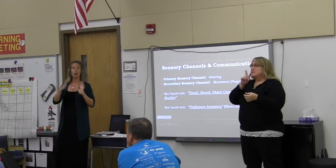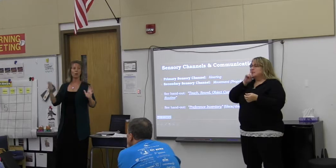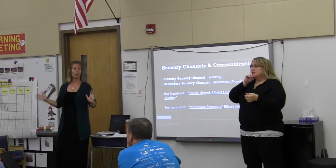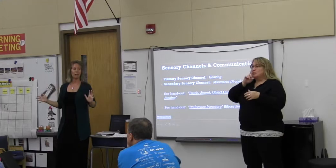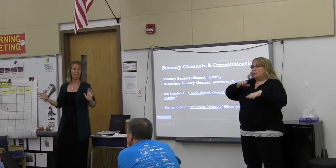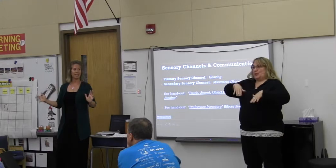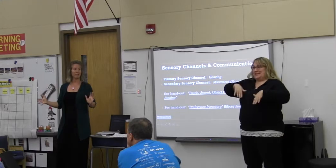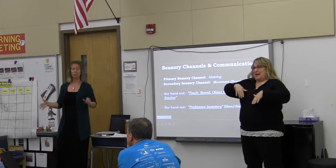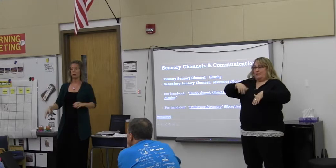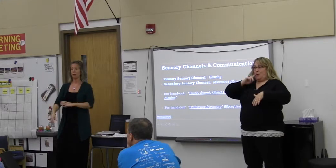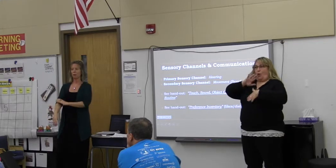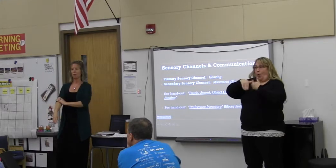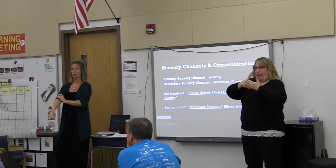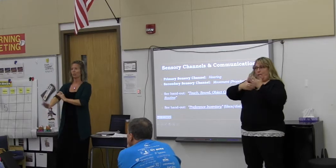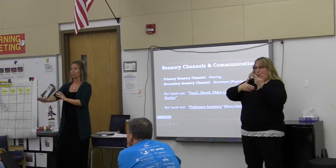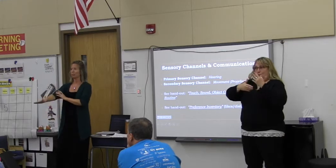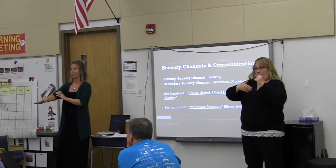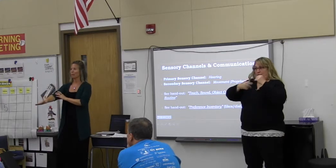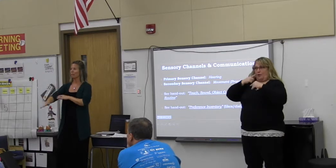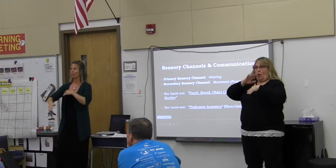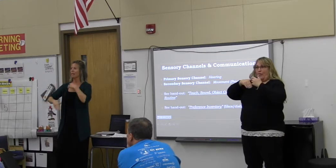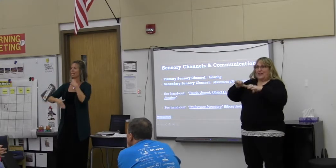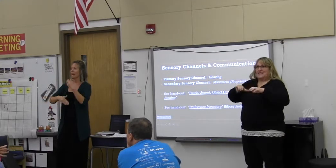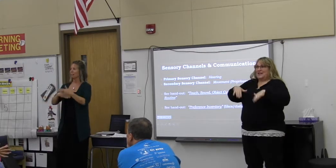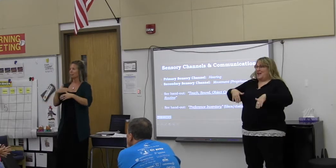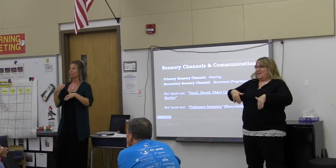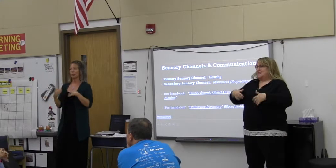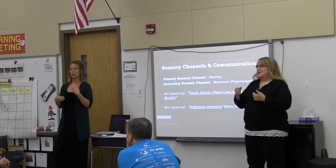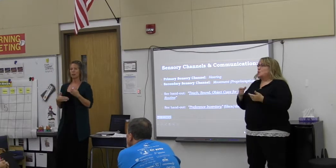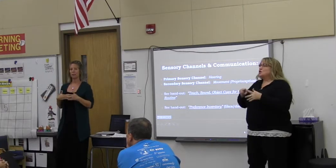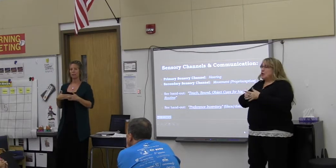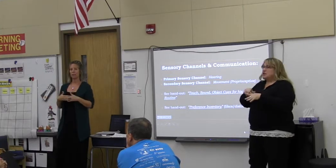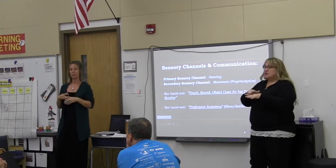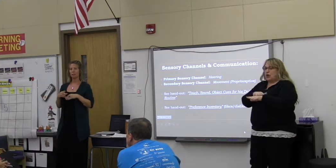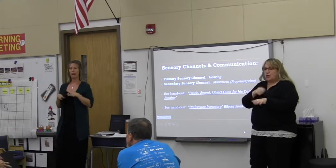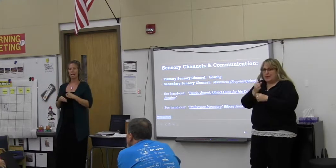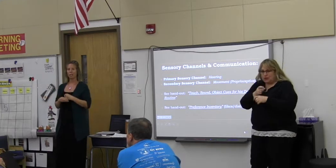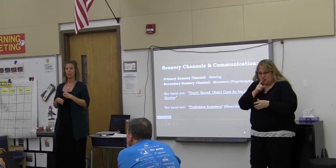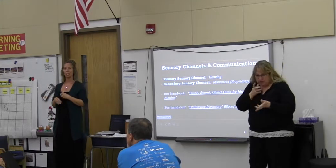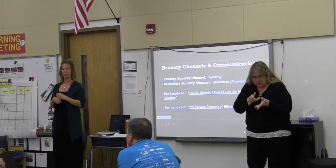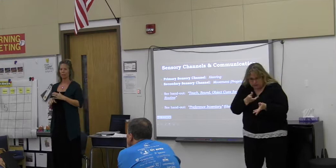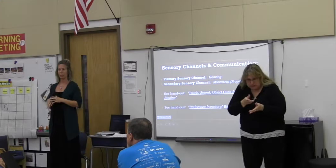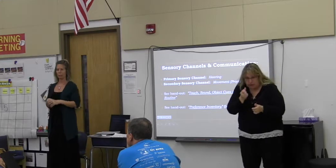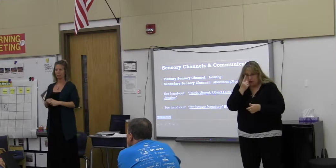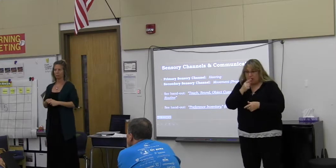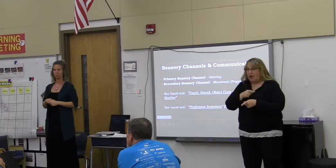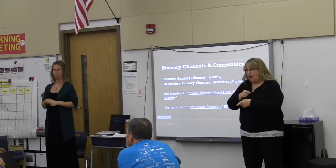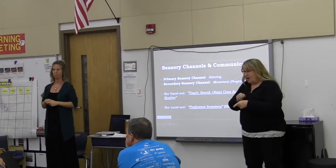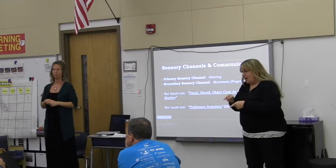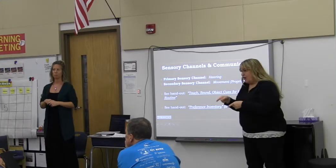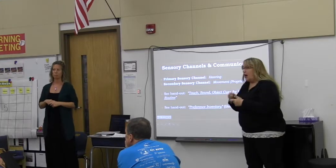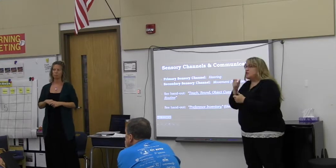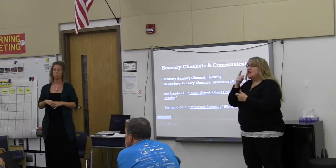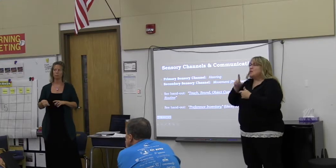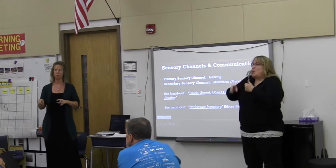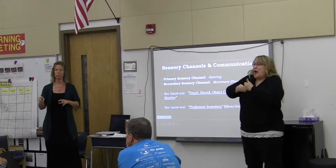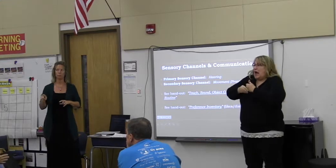for all activities throughout their day. We're starting slow, and as we see that they're understanding, we're adding on little by little.